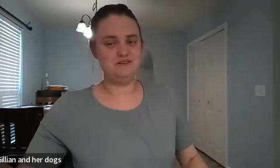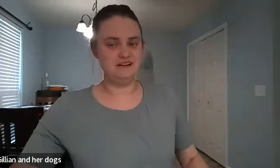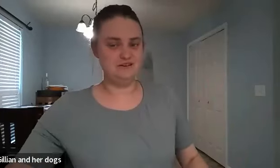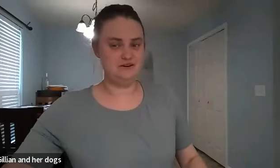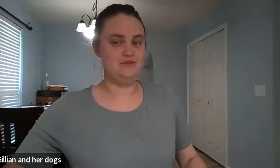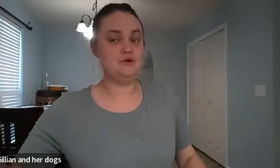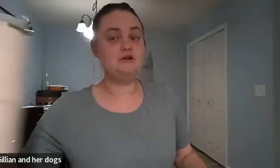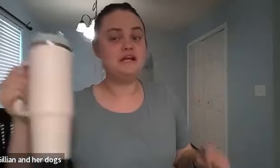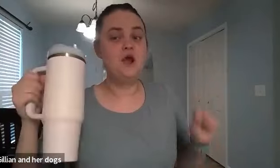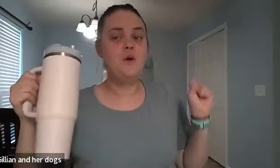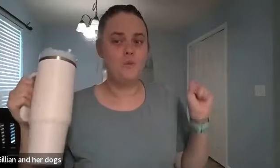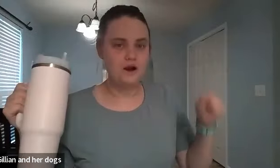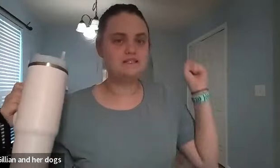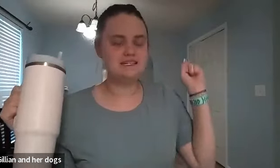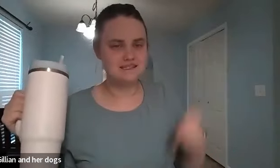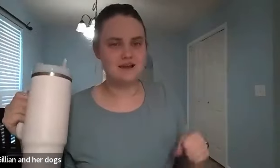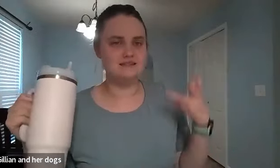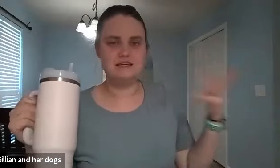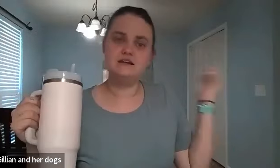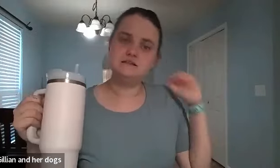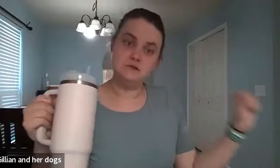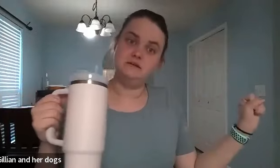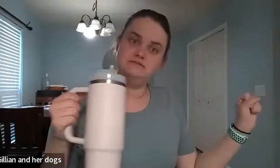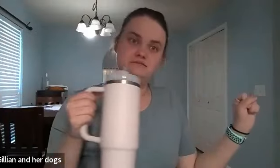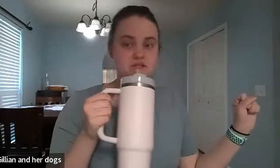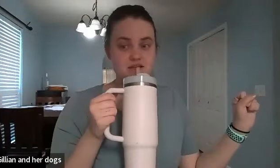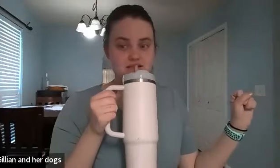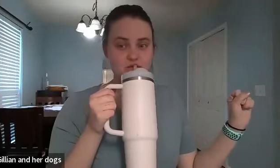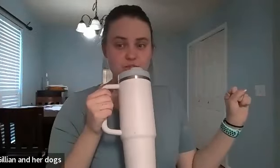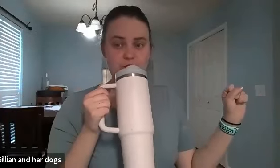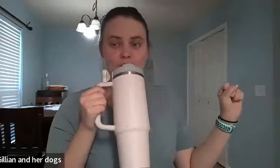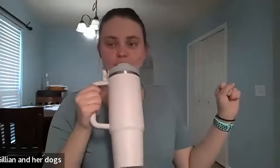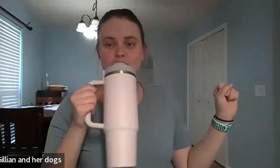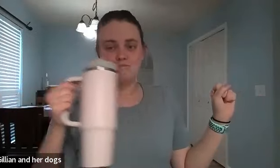learning words and signs. I cannot speak, but yes.